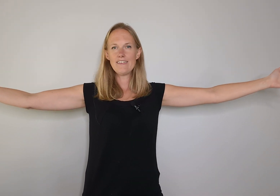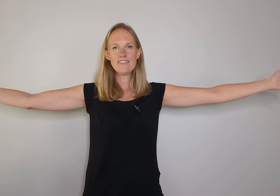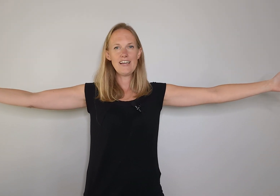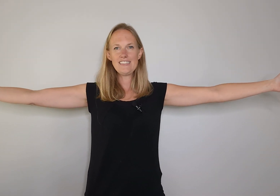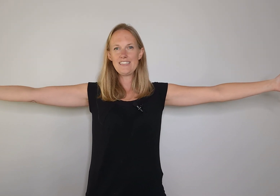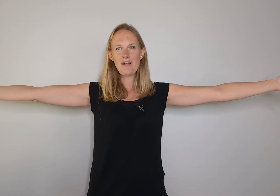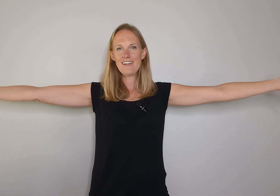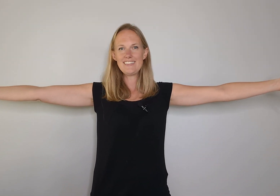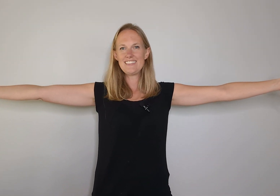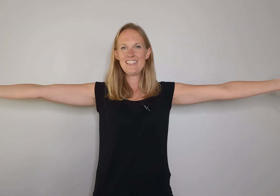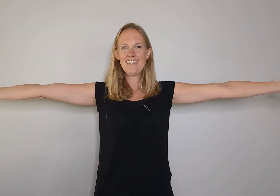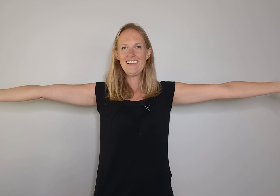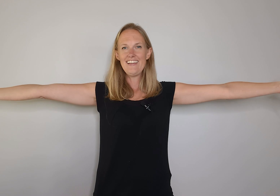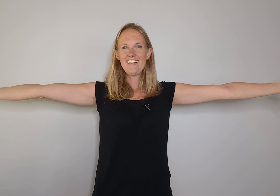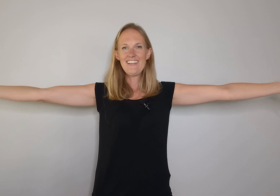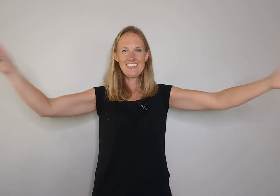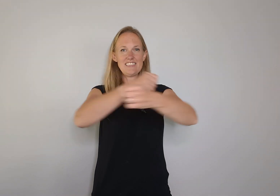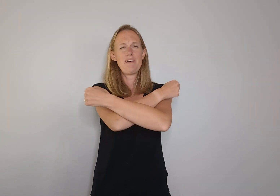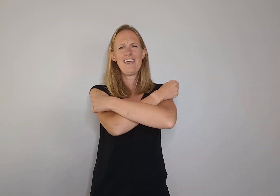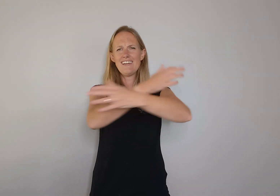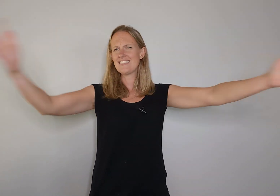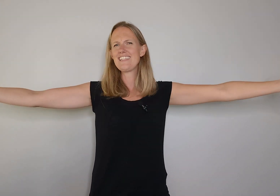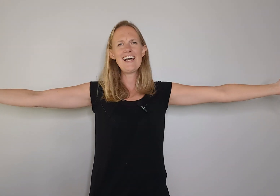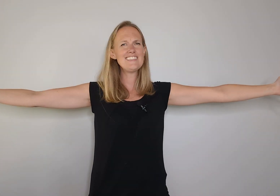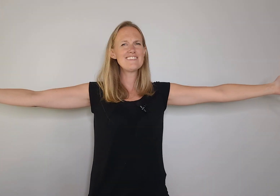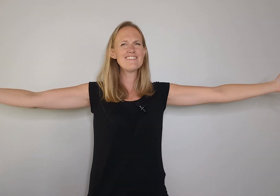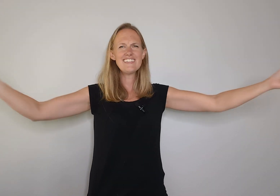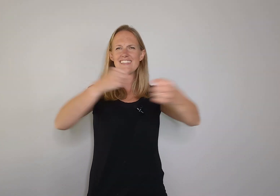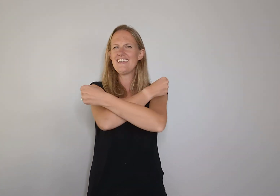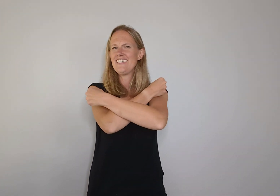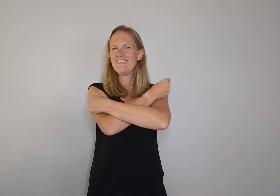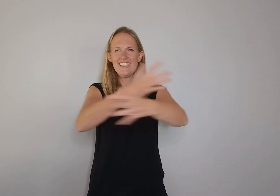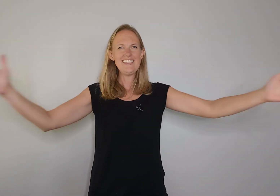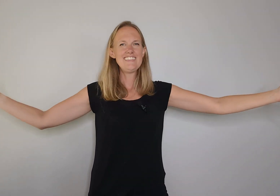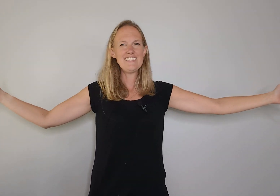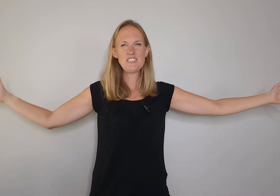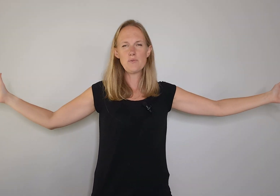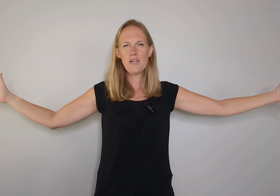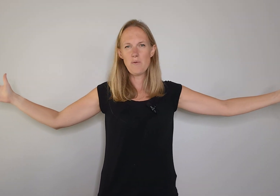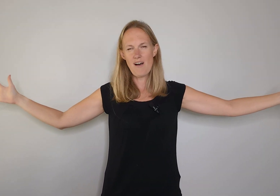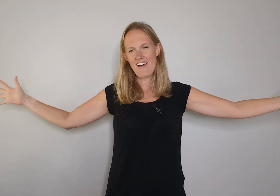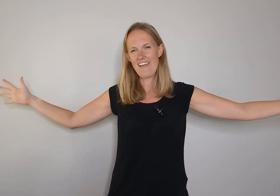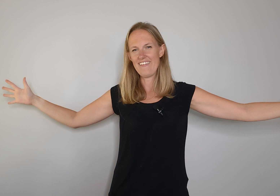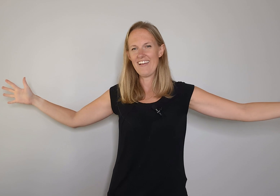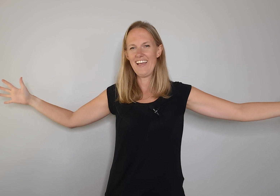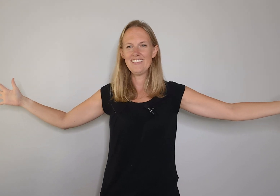on the fact you're not going to see the edges of my hands because I just really love to swing wide, okay?